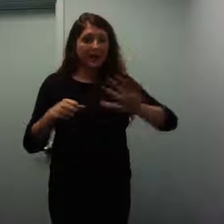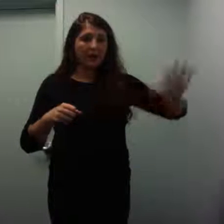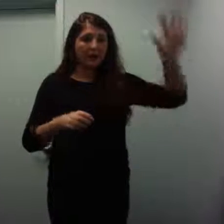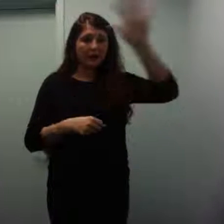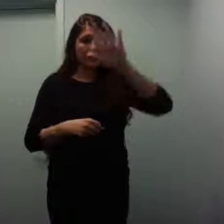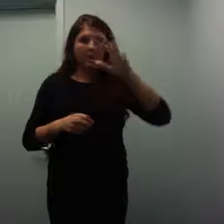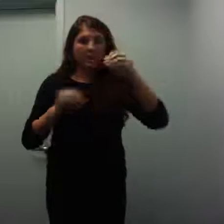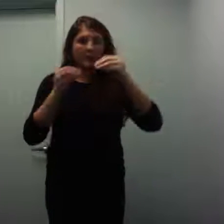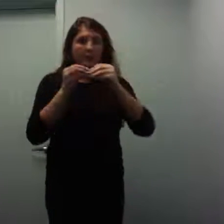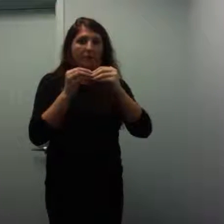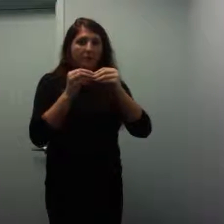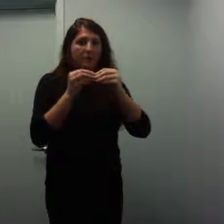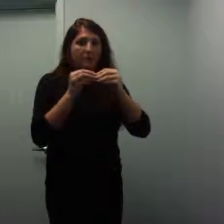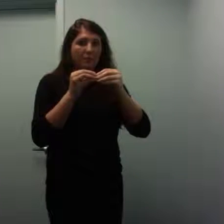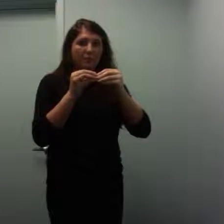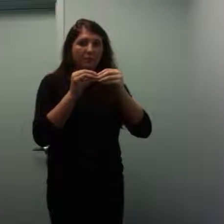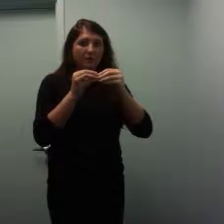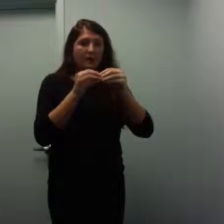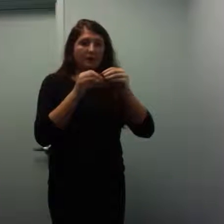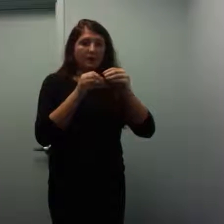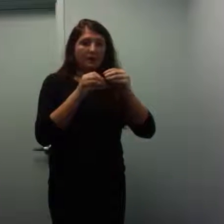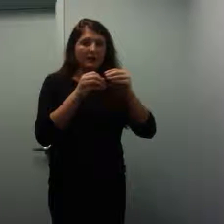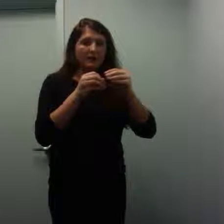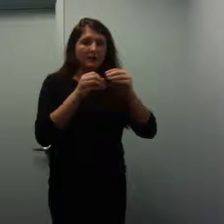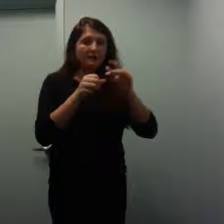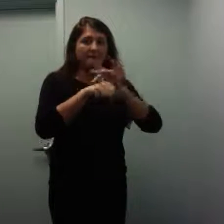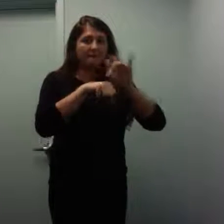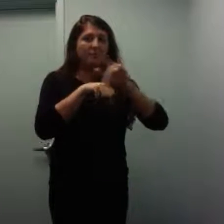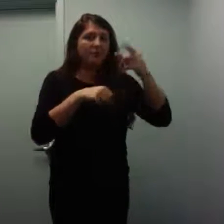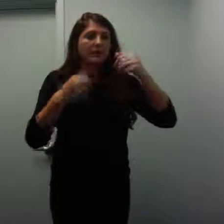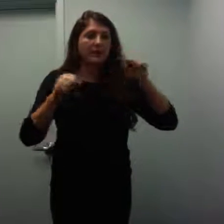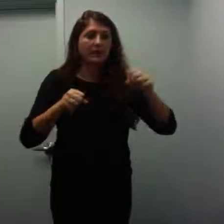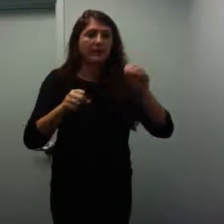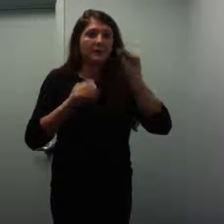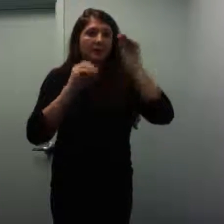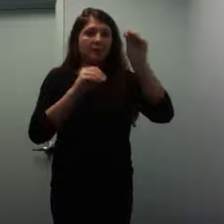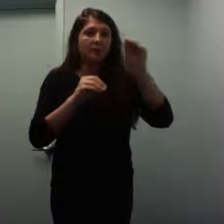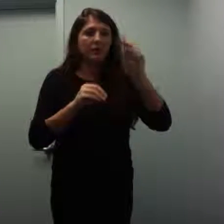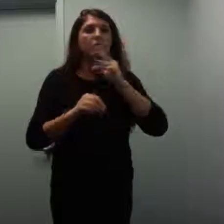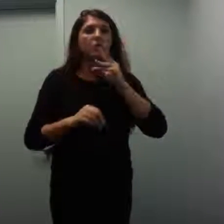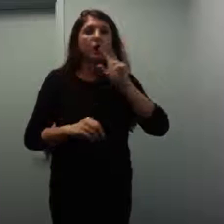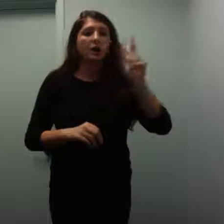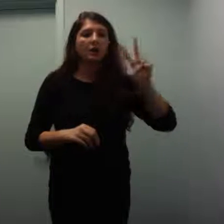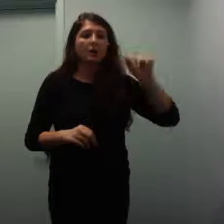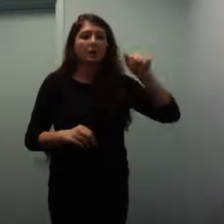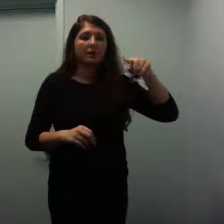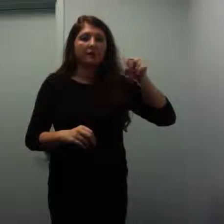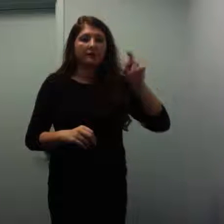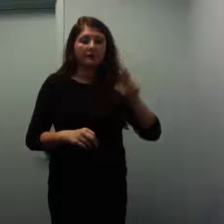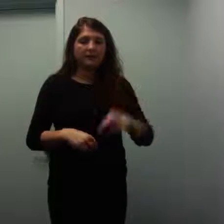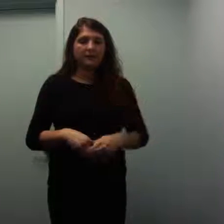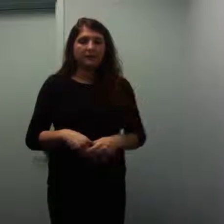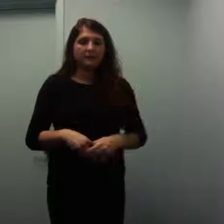vapor. Air that is 90 degrees can hold a lot more water vapor than air that is 50